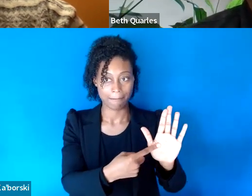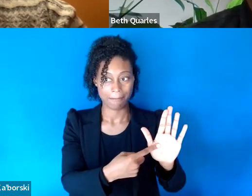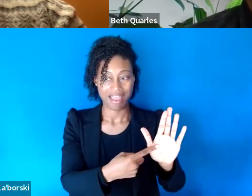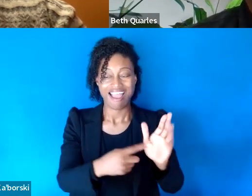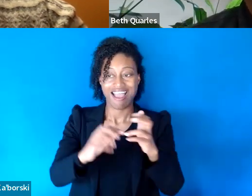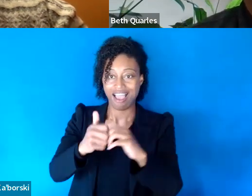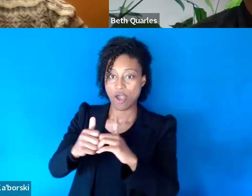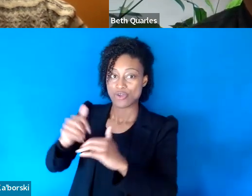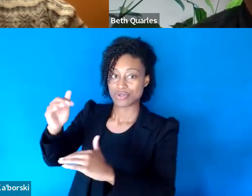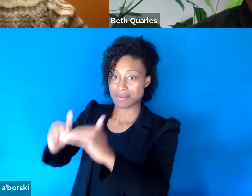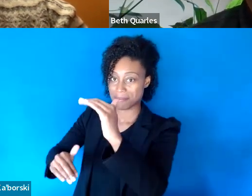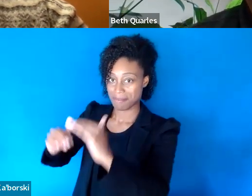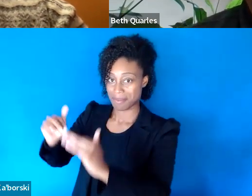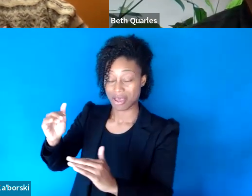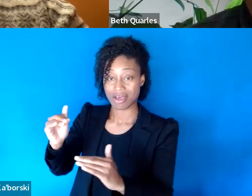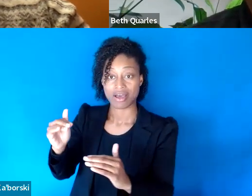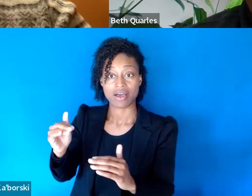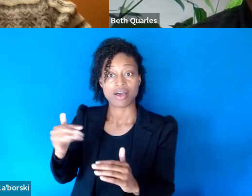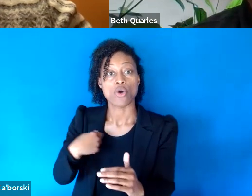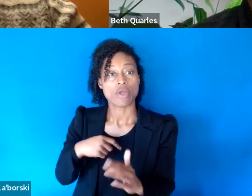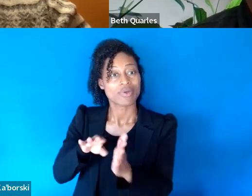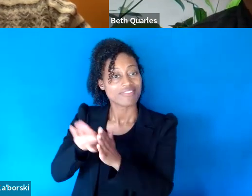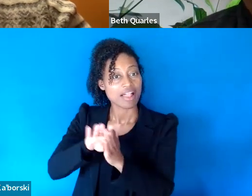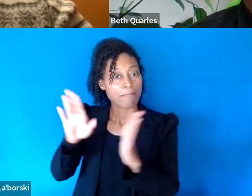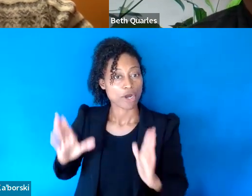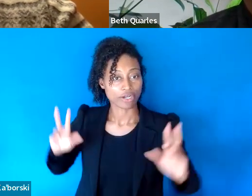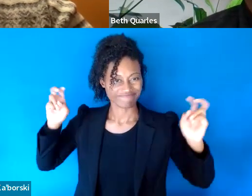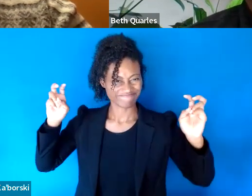build by, we were the developers.